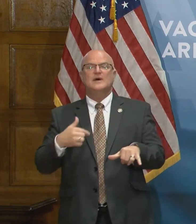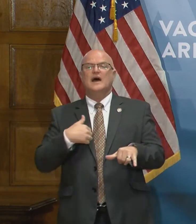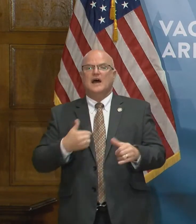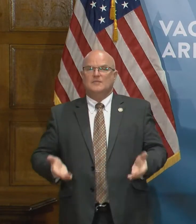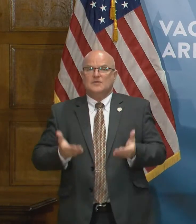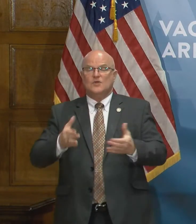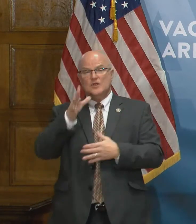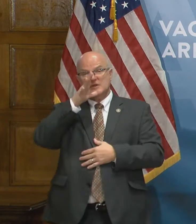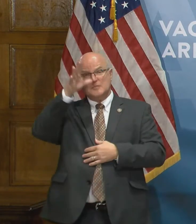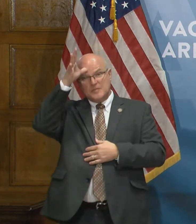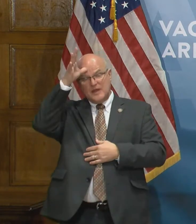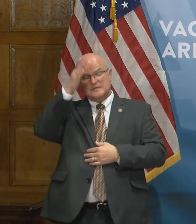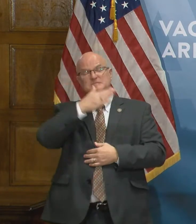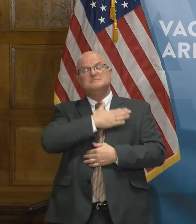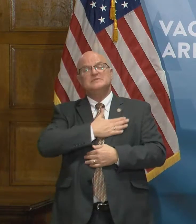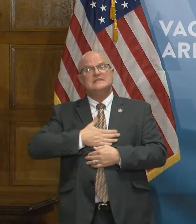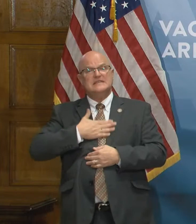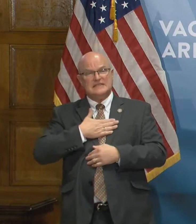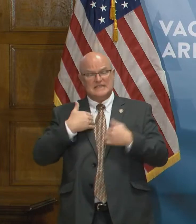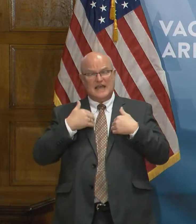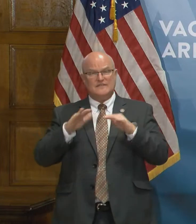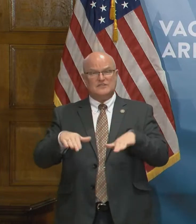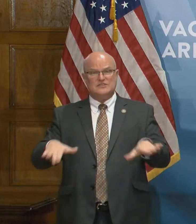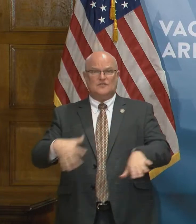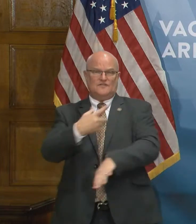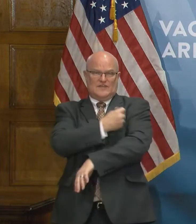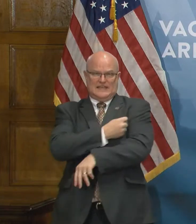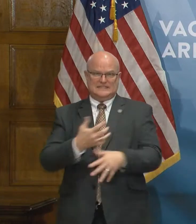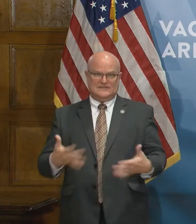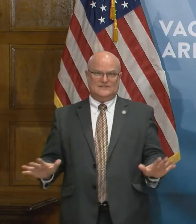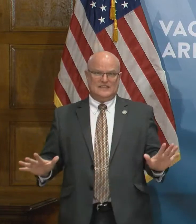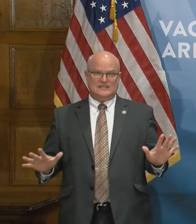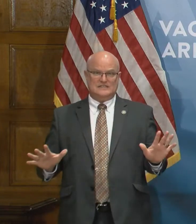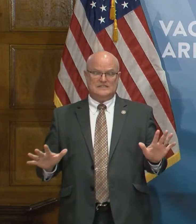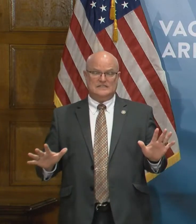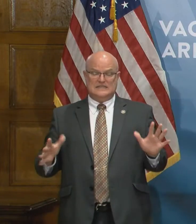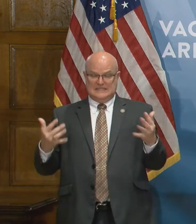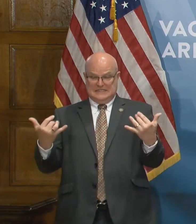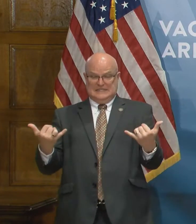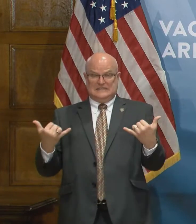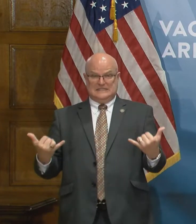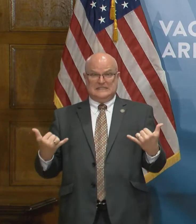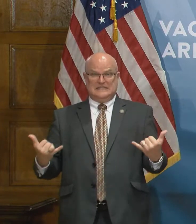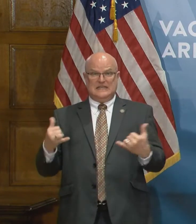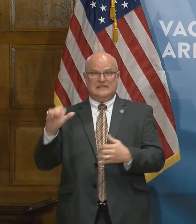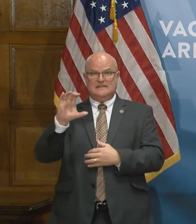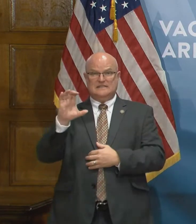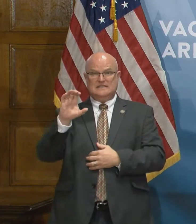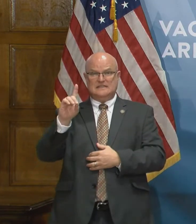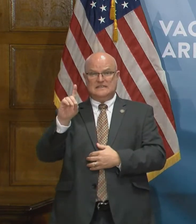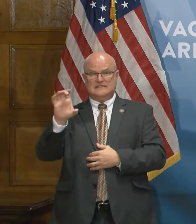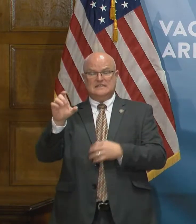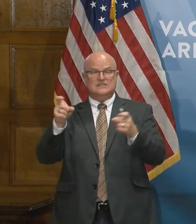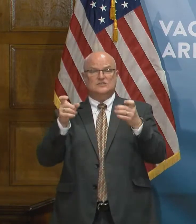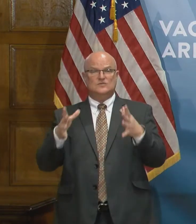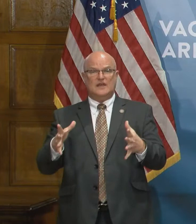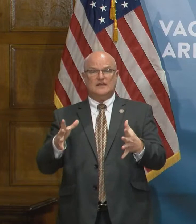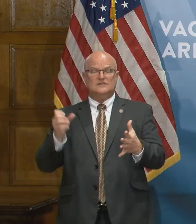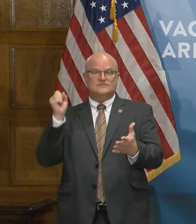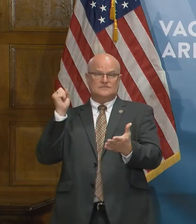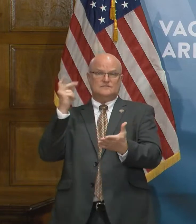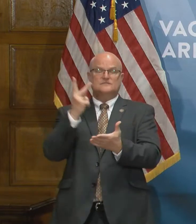encouraging parents to please vaccinate their children. Today, the CDC director